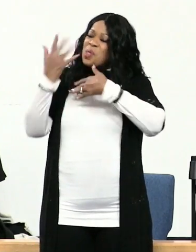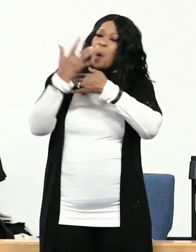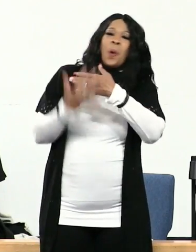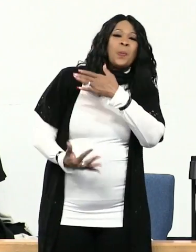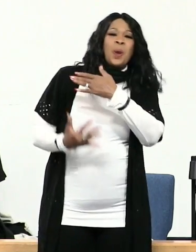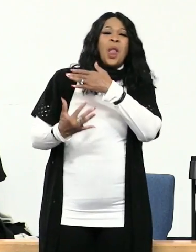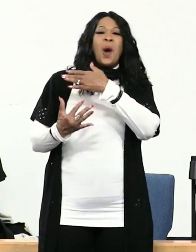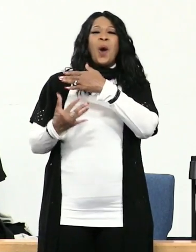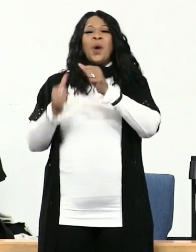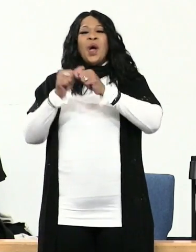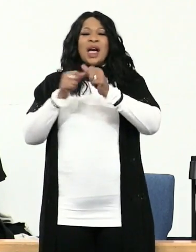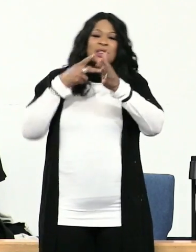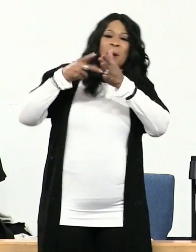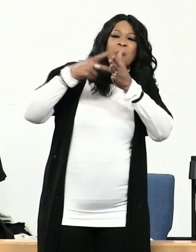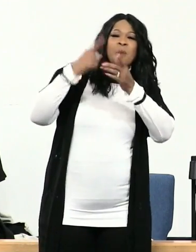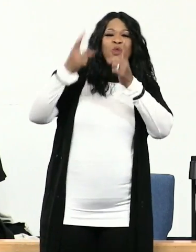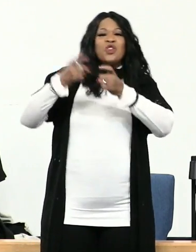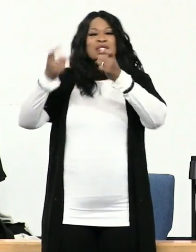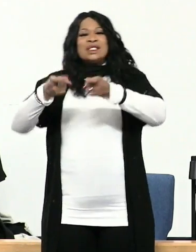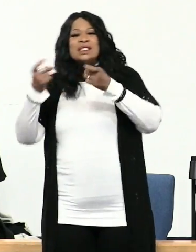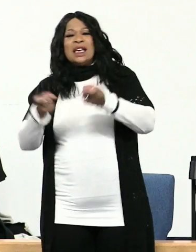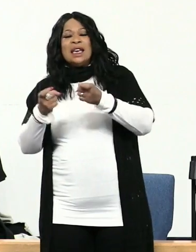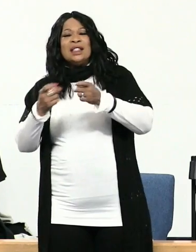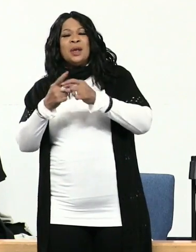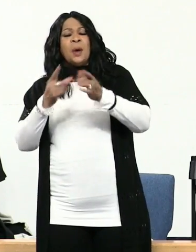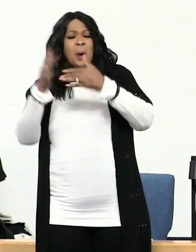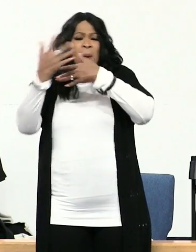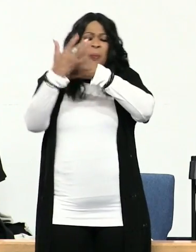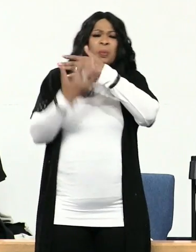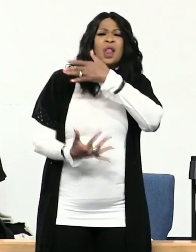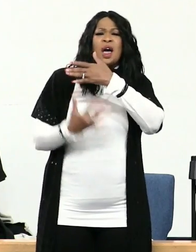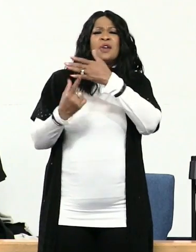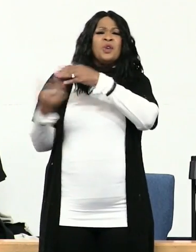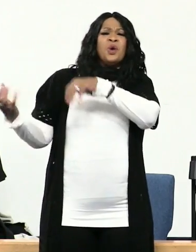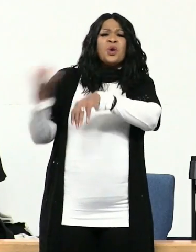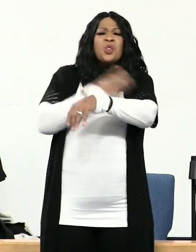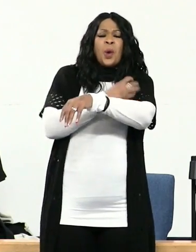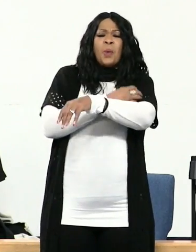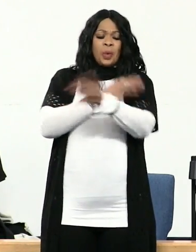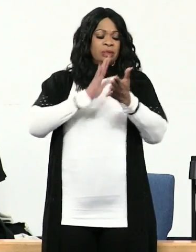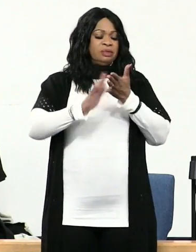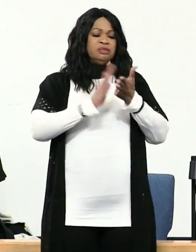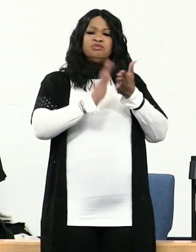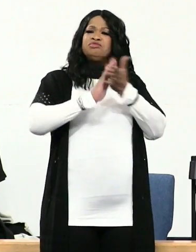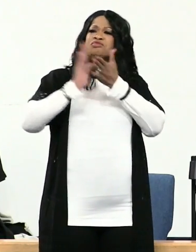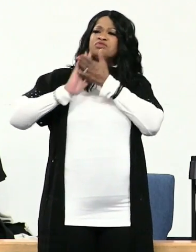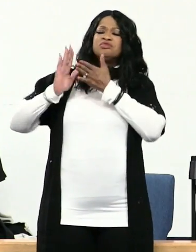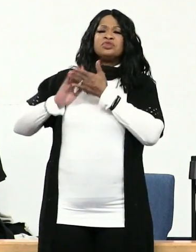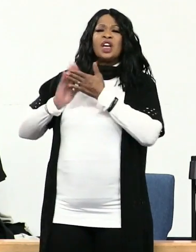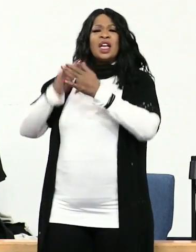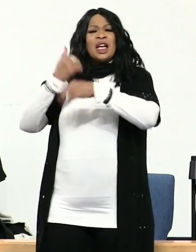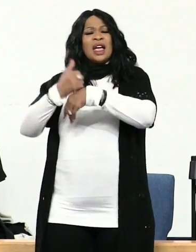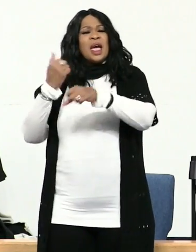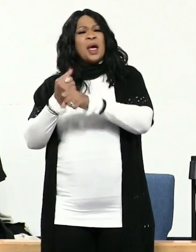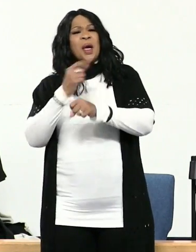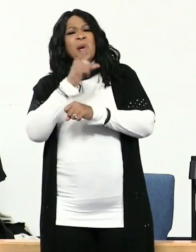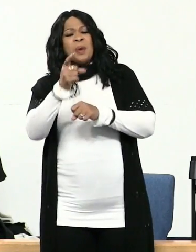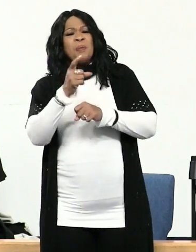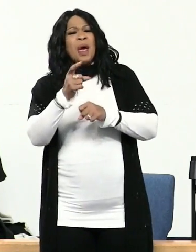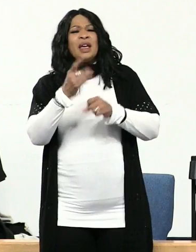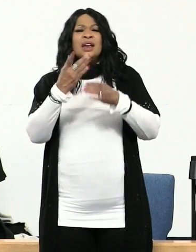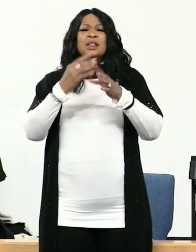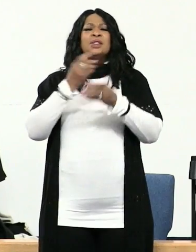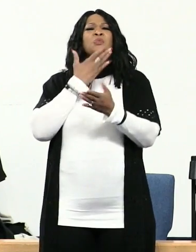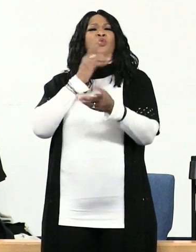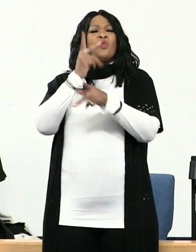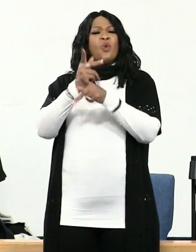the payment for sin. Blood is still the power to cleanse sinners and make them saints before